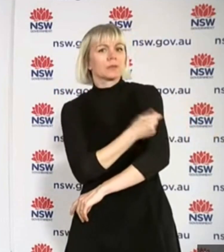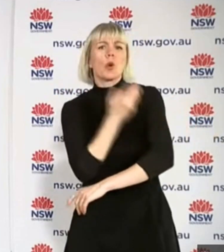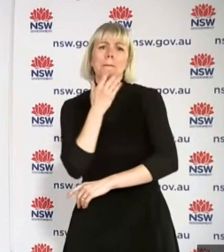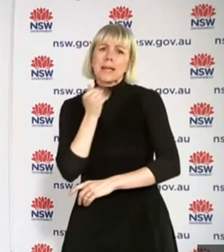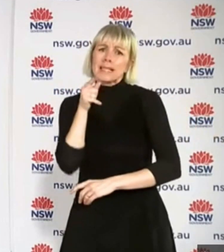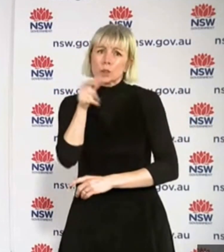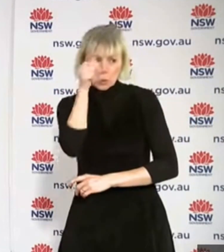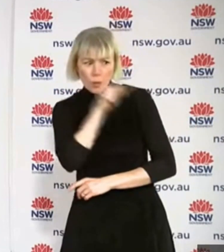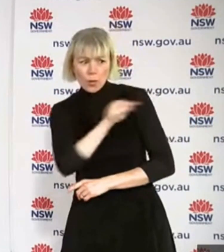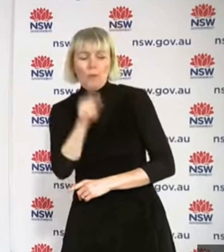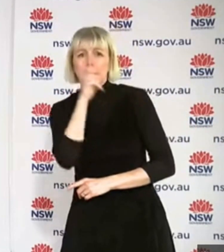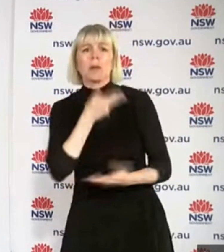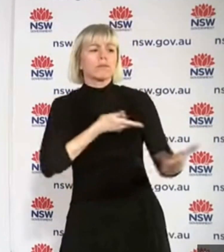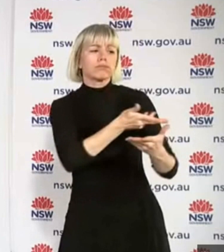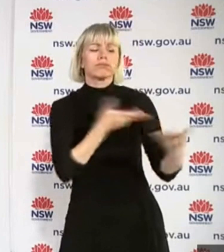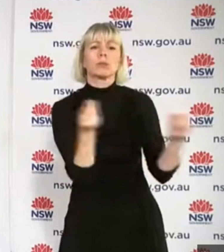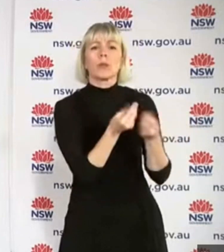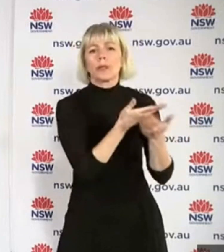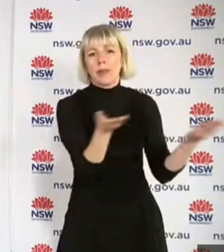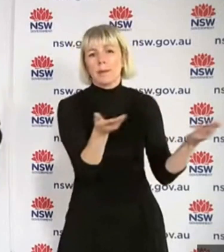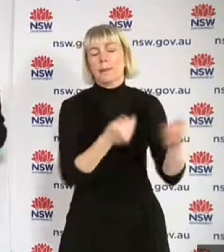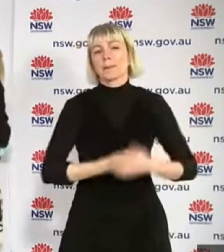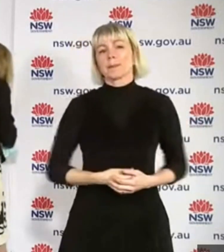soon as possible. Thank you.